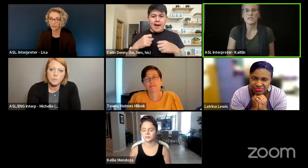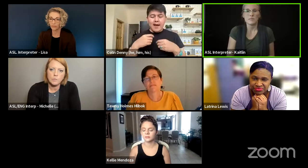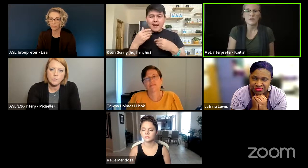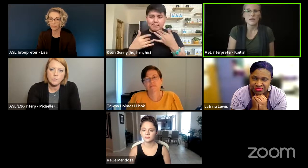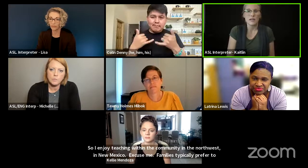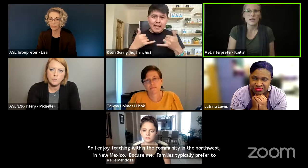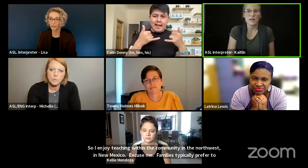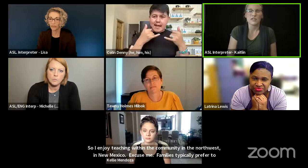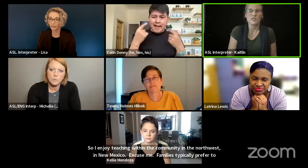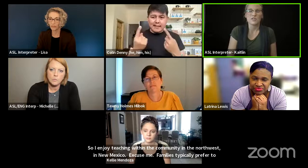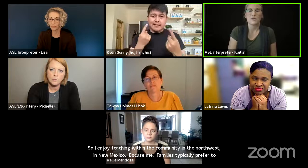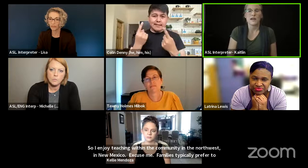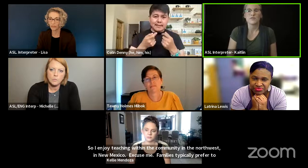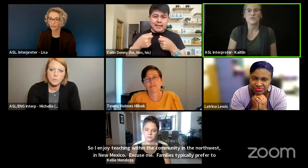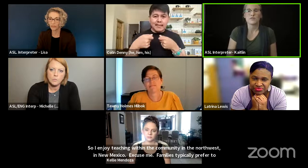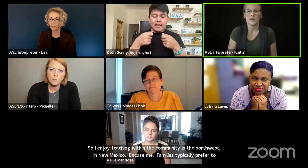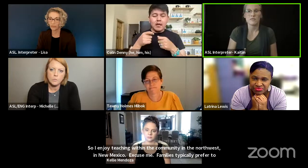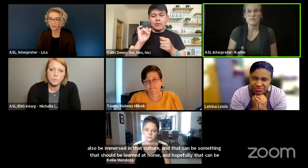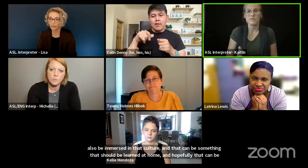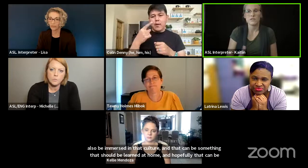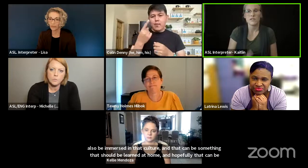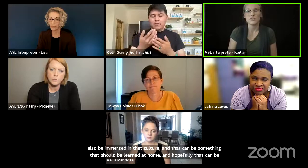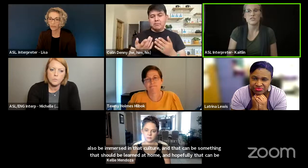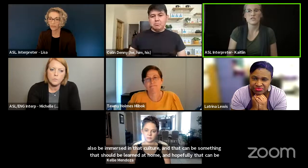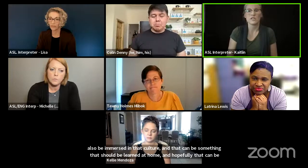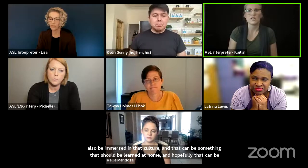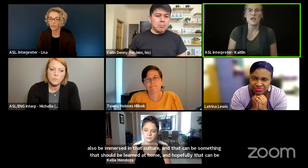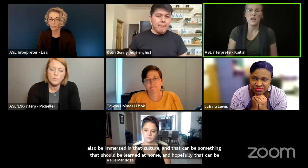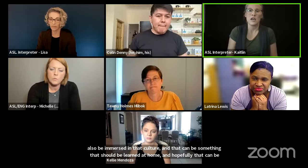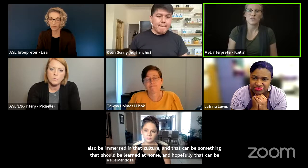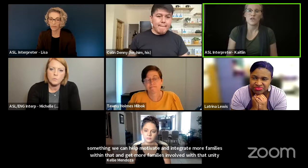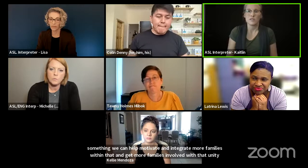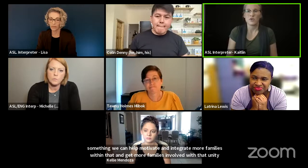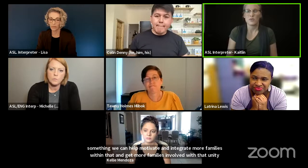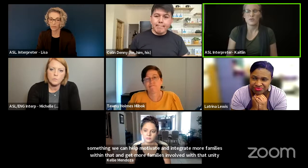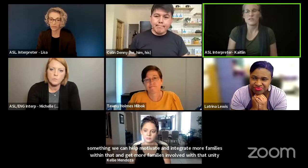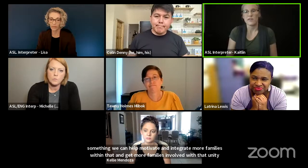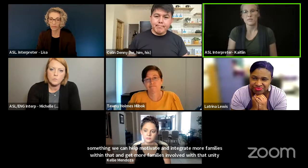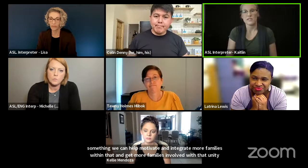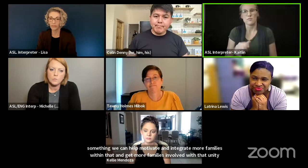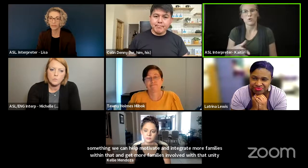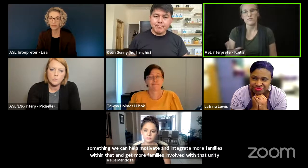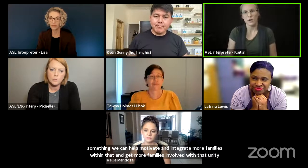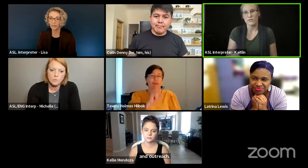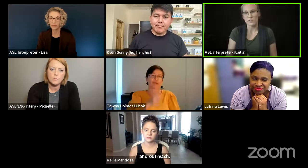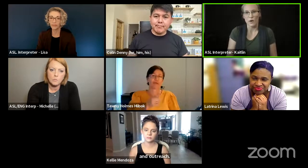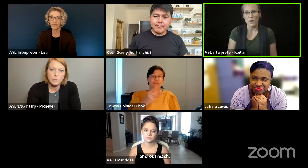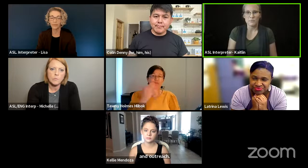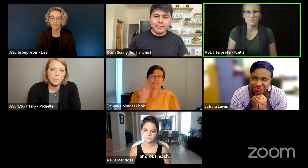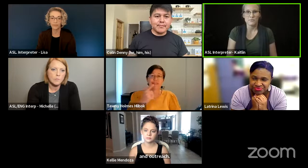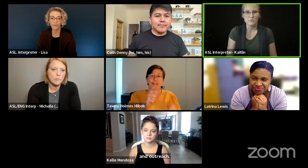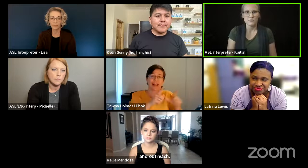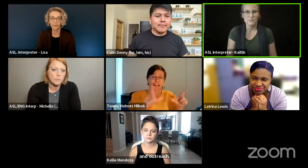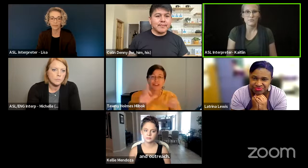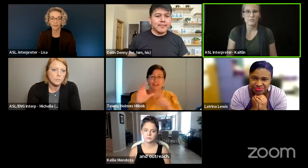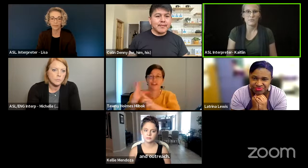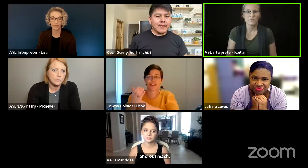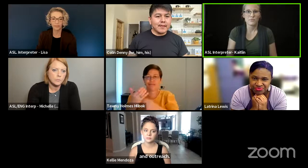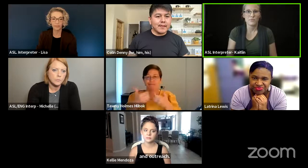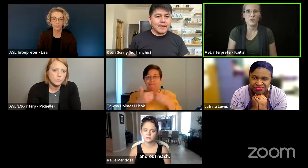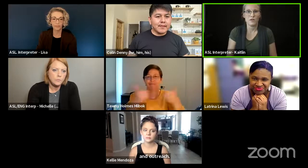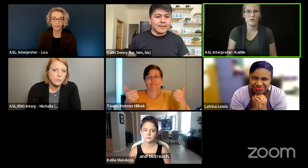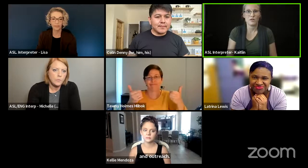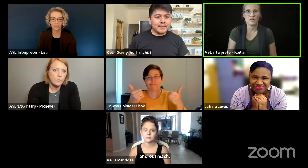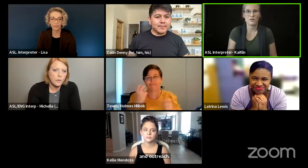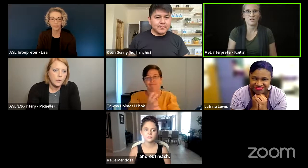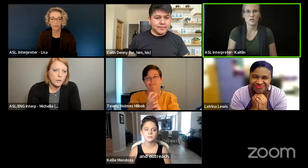So typically I'm trying to, as tutoring these children, I'm trying to incorporate the families to get more involved as well.